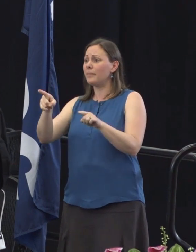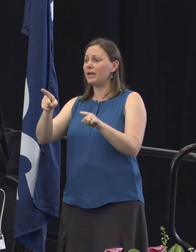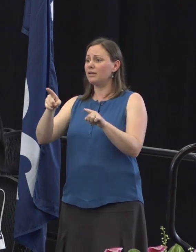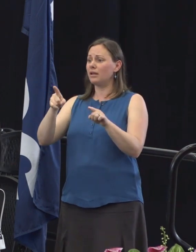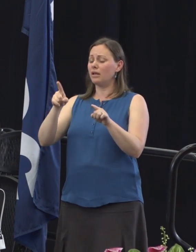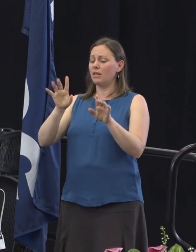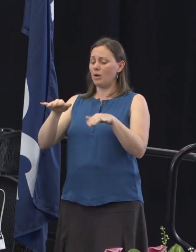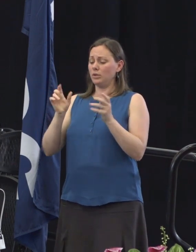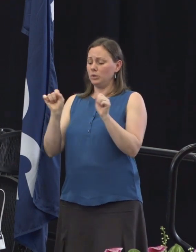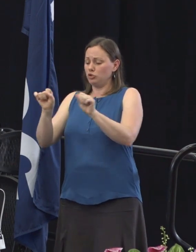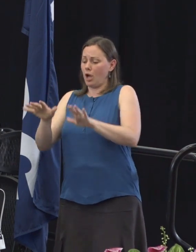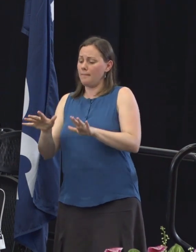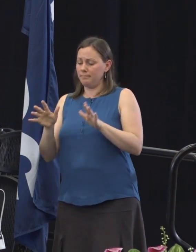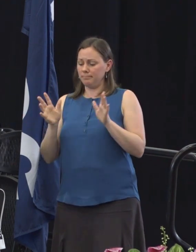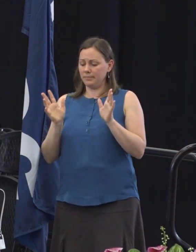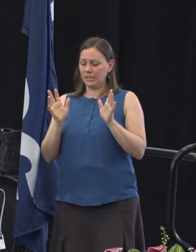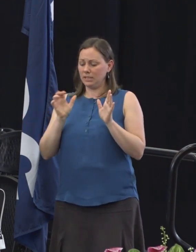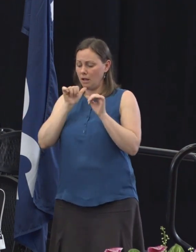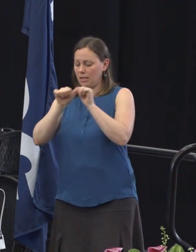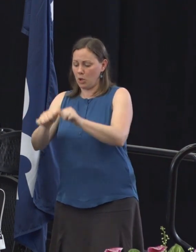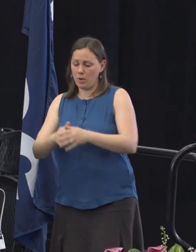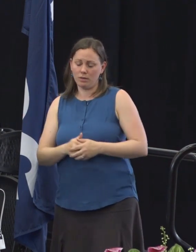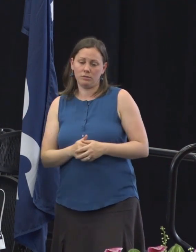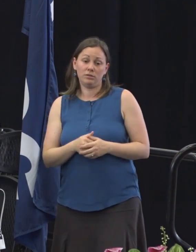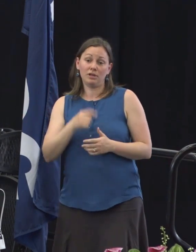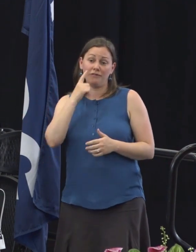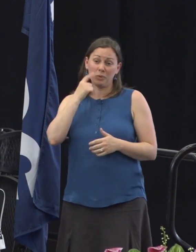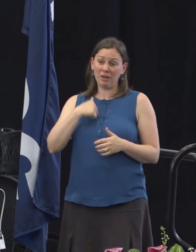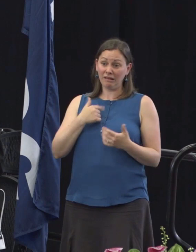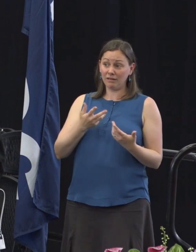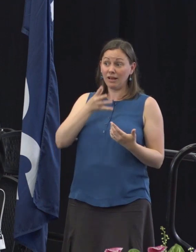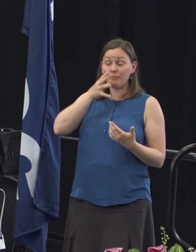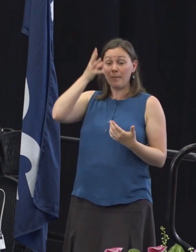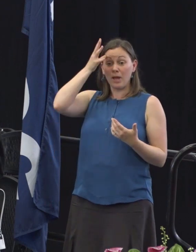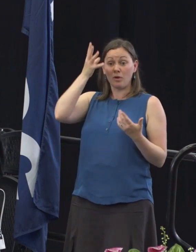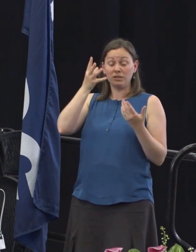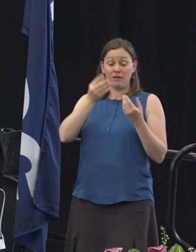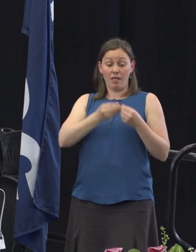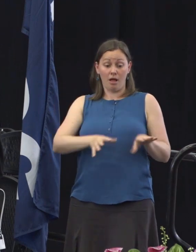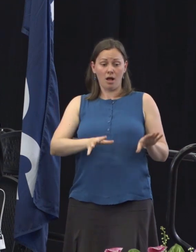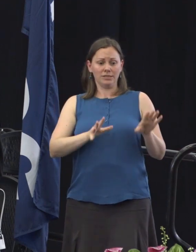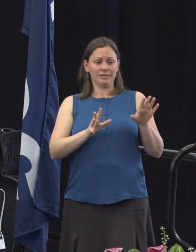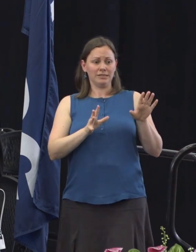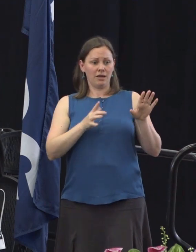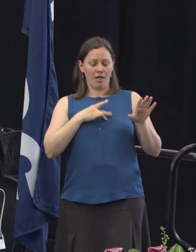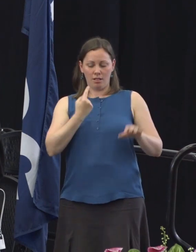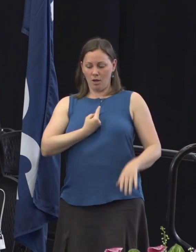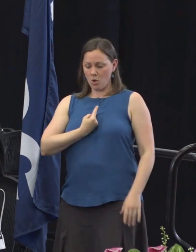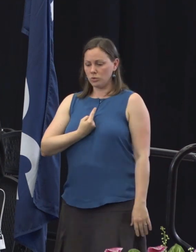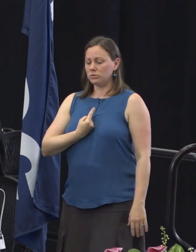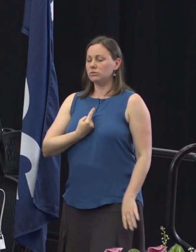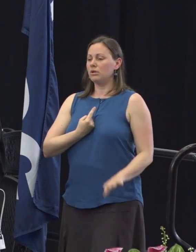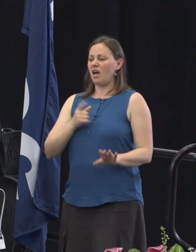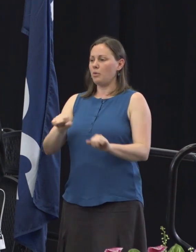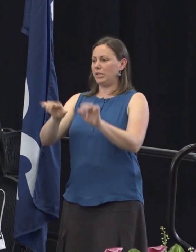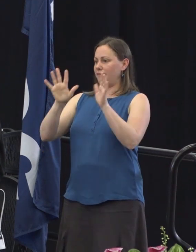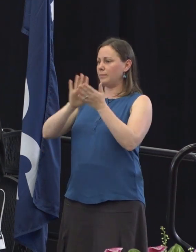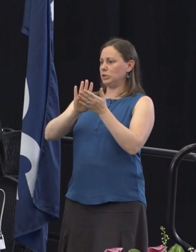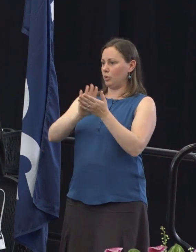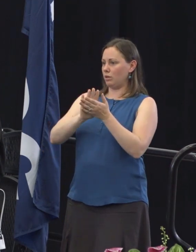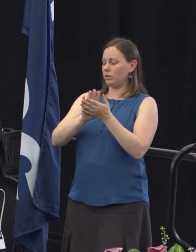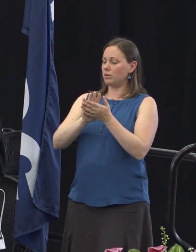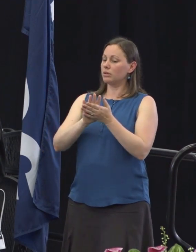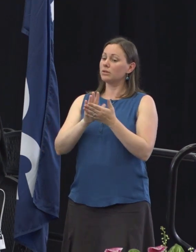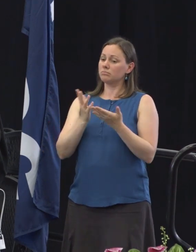though I couldn't move forward without them by my side. Well, like many of us that have pushed through rough times, we can all say